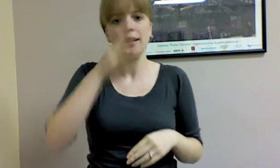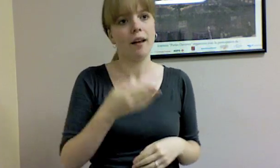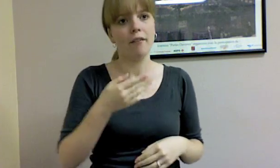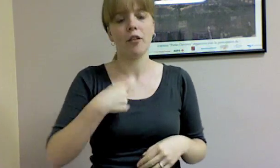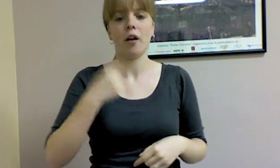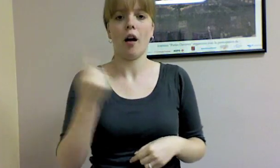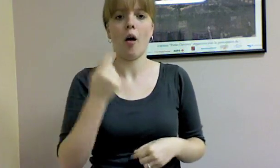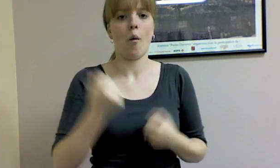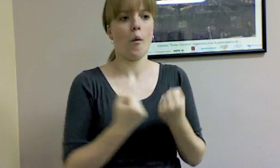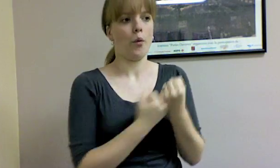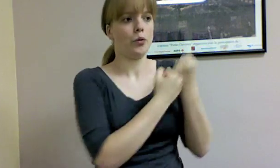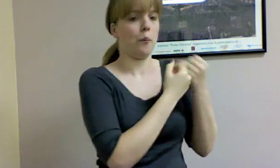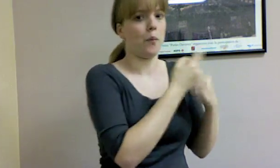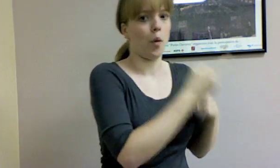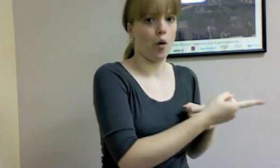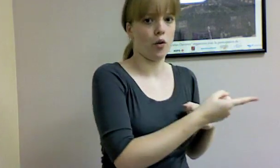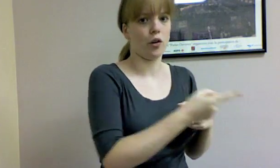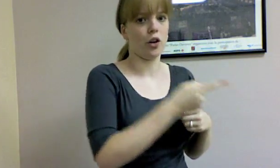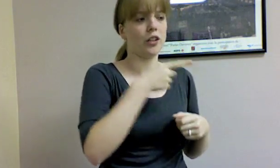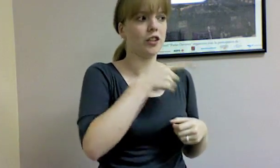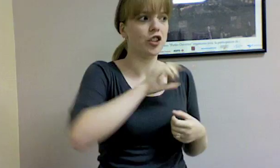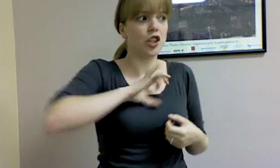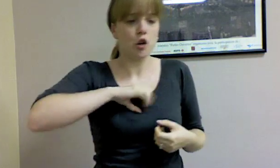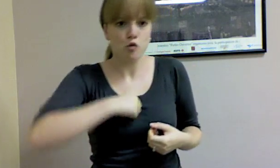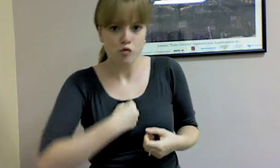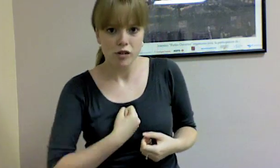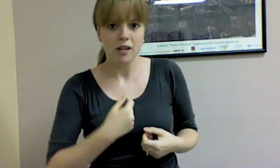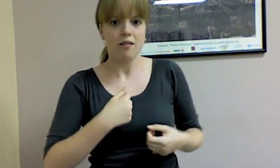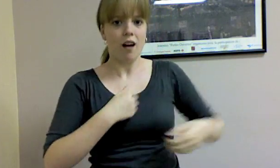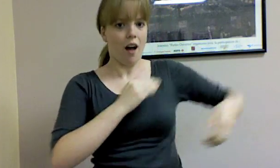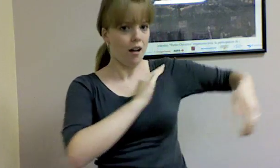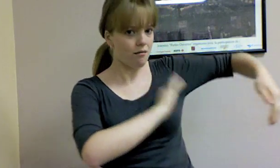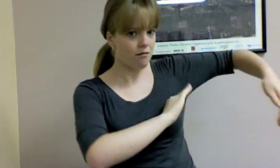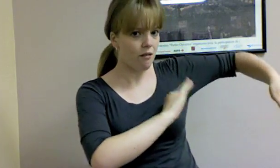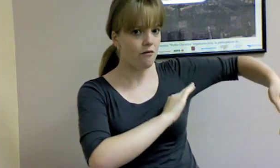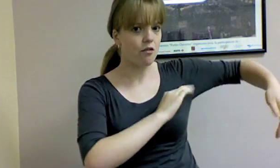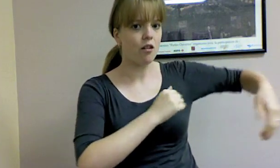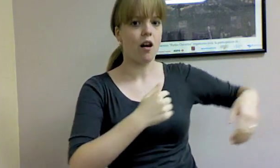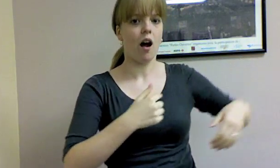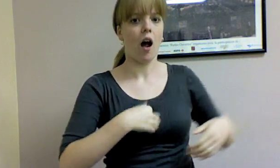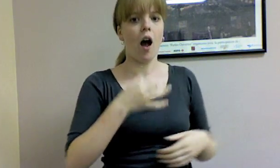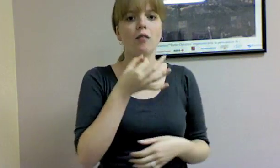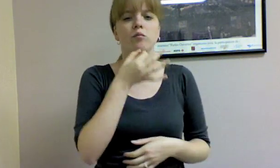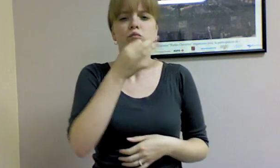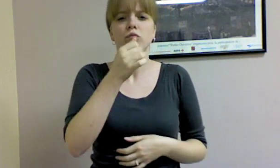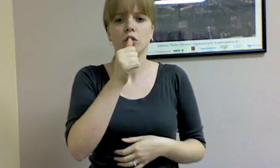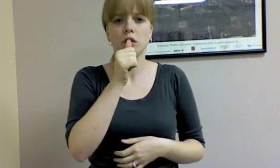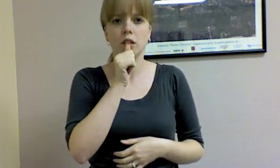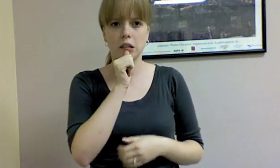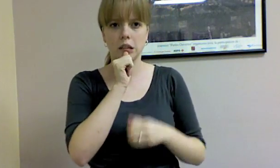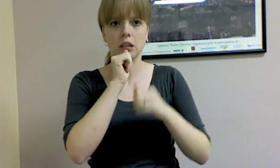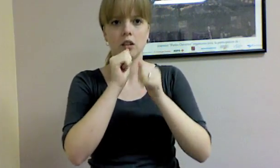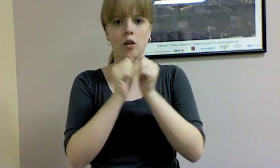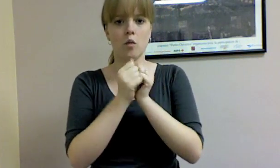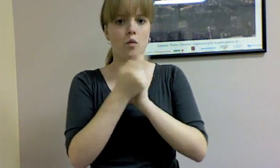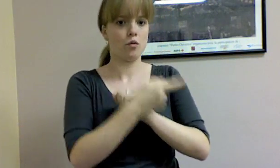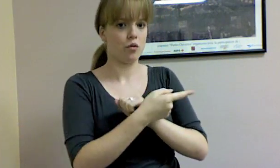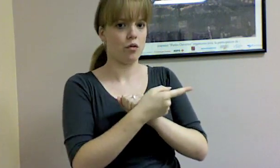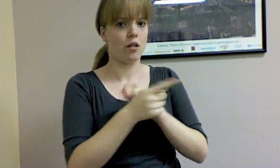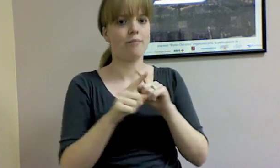for that. I was there for her support. I was there to hold her in my arms whenever she was hurt. As much as I could tolerate, I tried to be there with her,